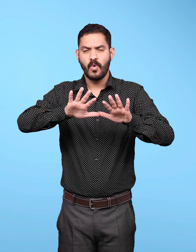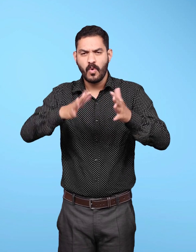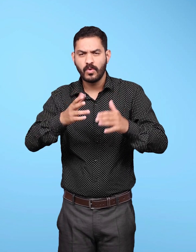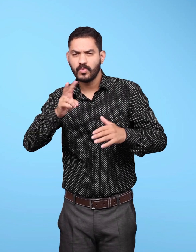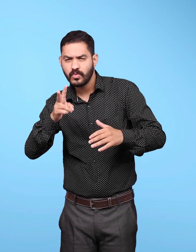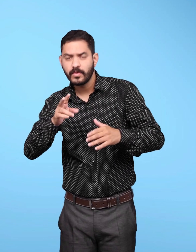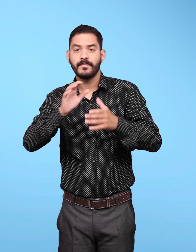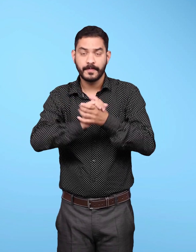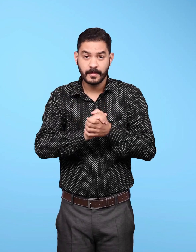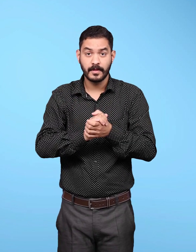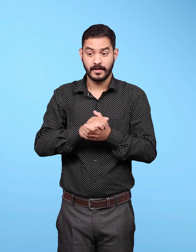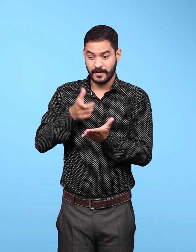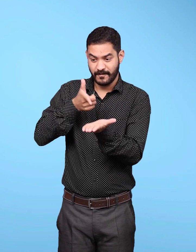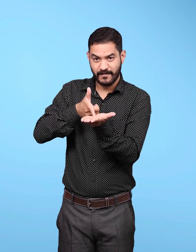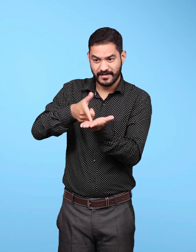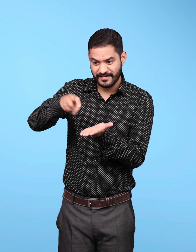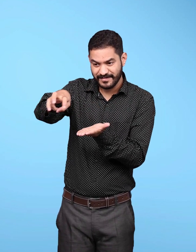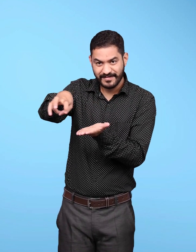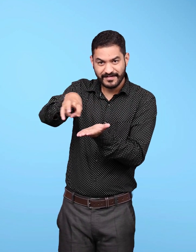Ordinary ploughmen were known as Unvar.